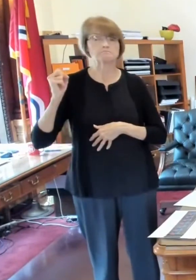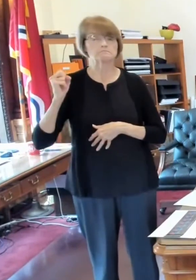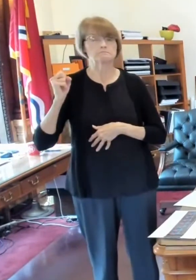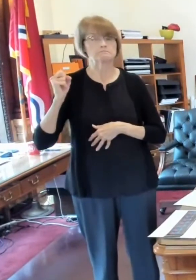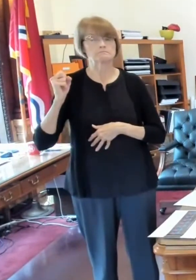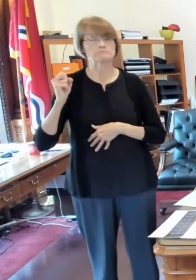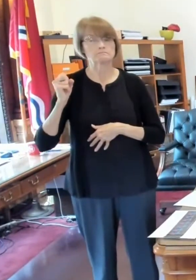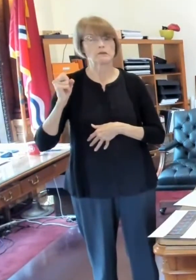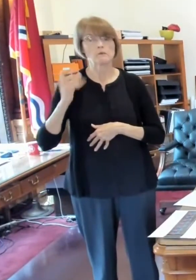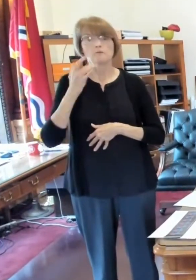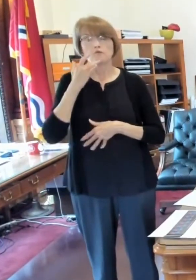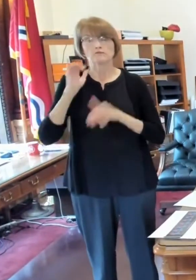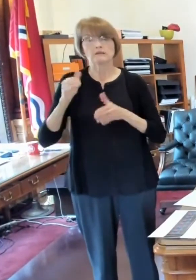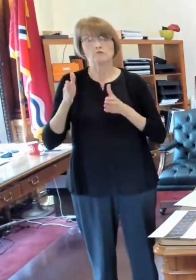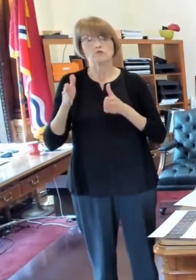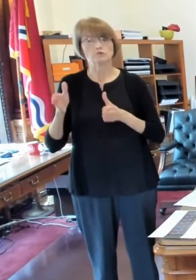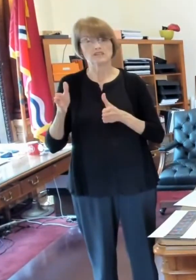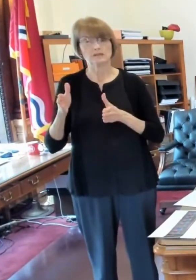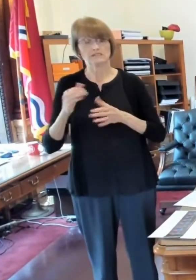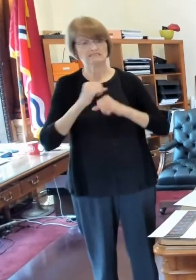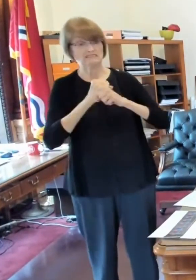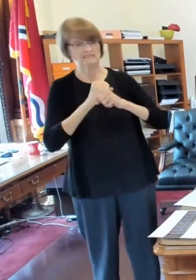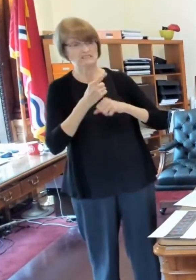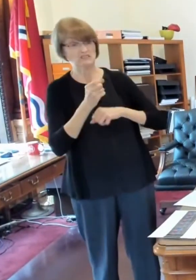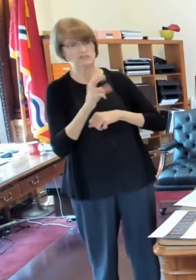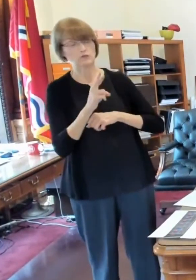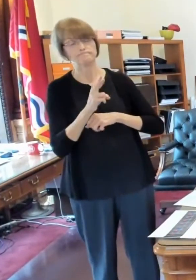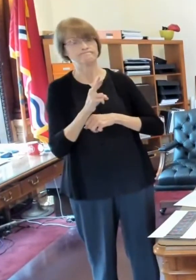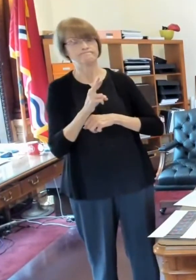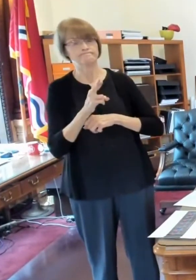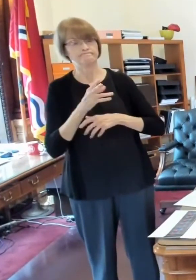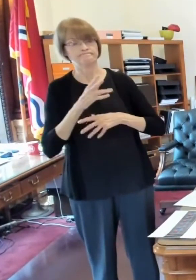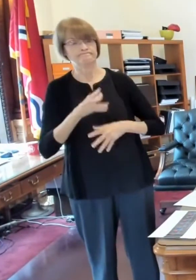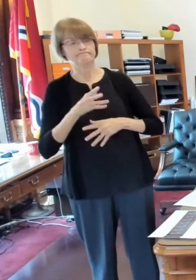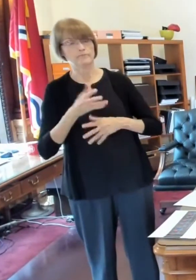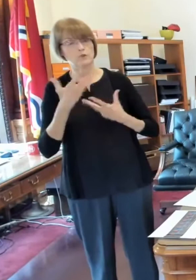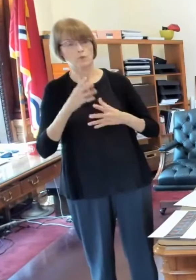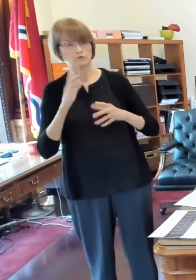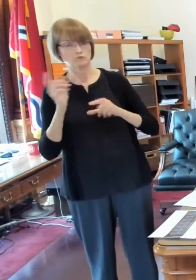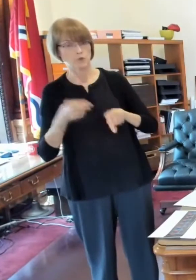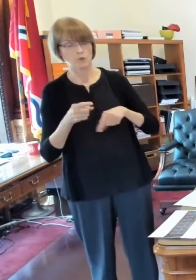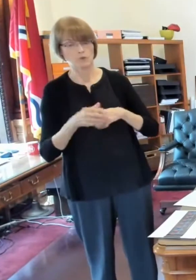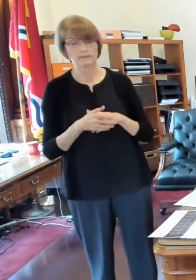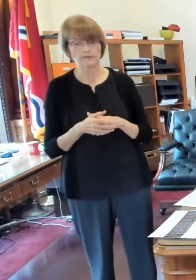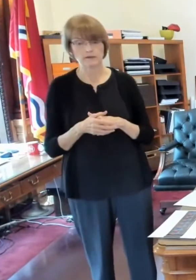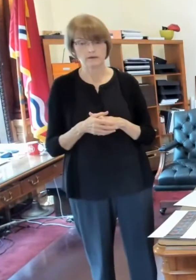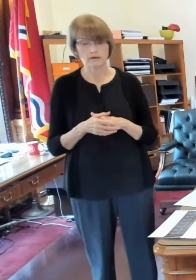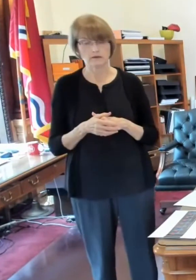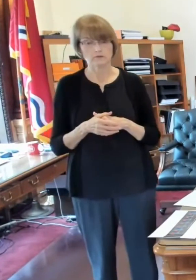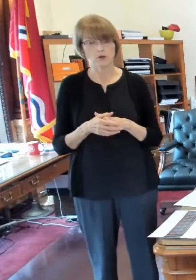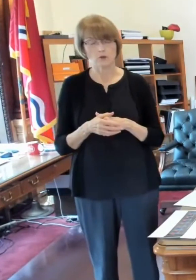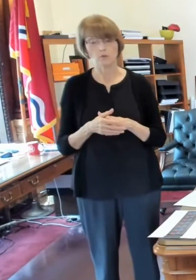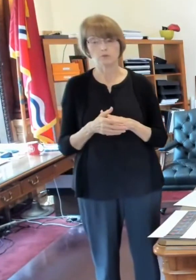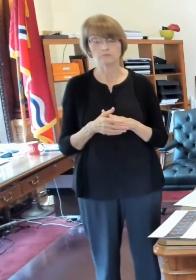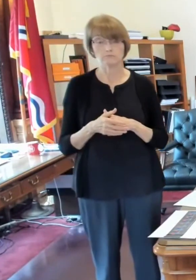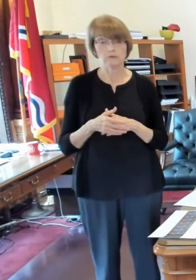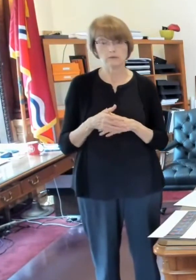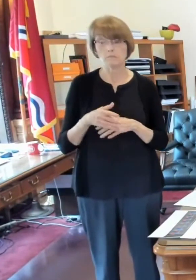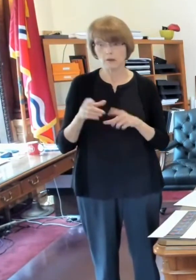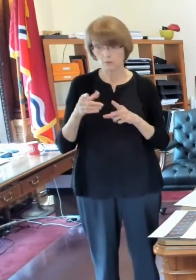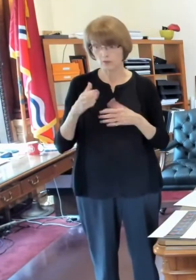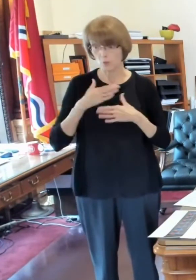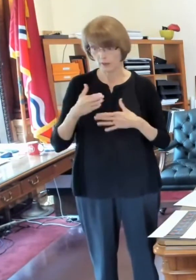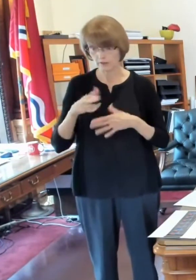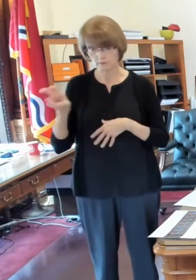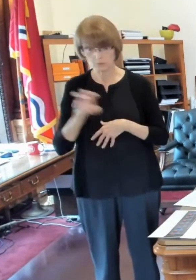And one of the things that we hope to do is to be able to provide services to folks when they do go into shelter.